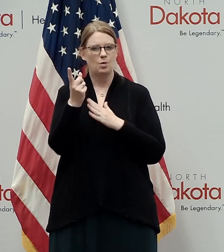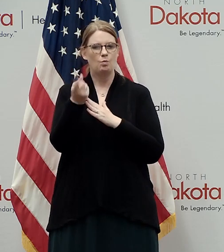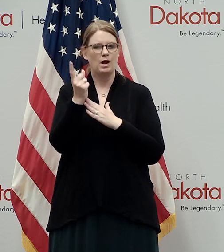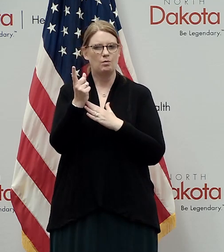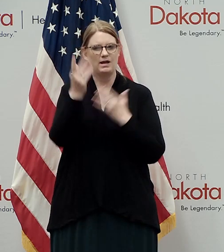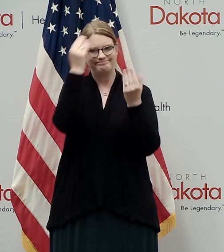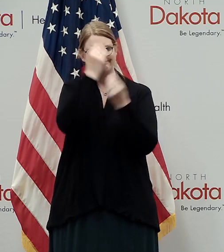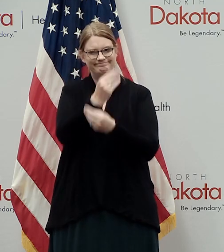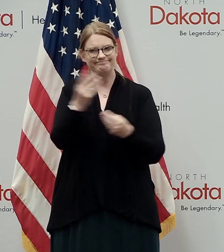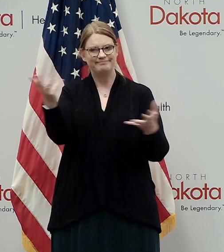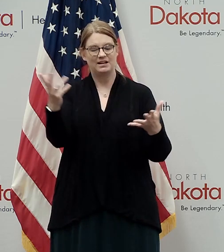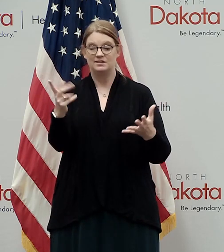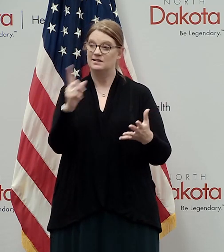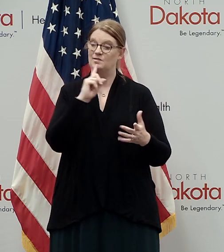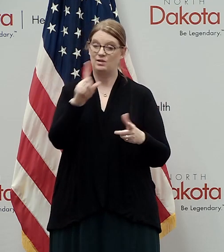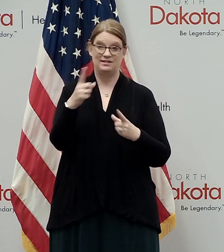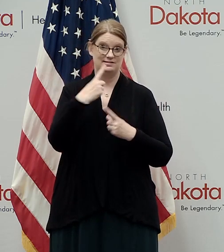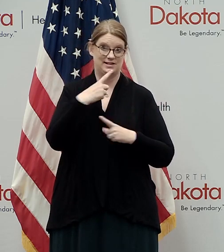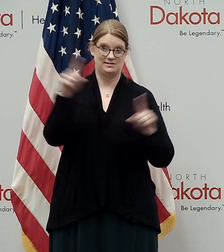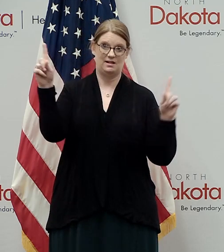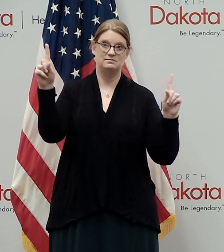beginning that we've had this great success